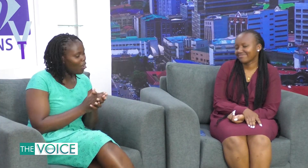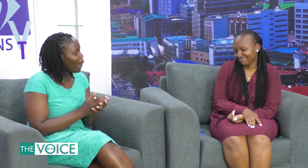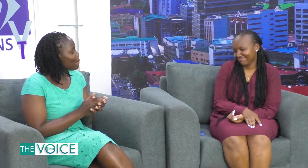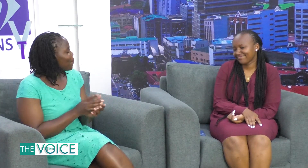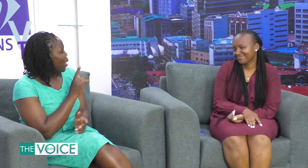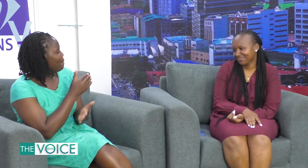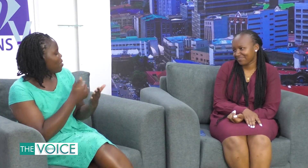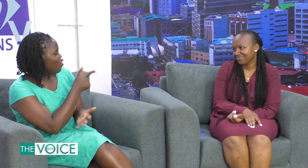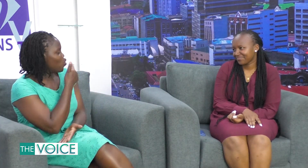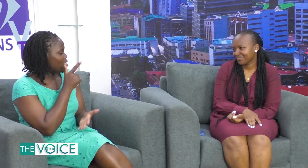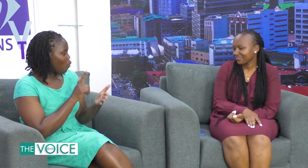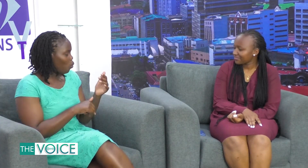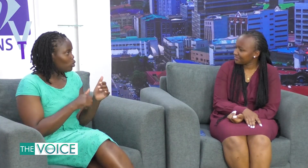law. Now you move to IT.